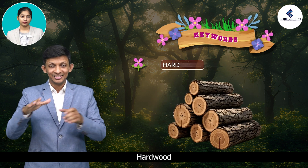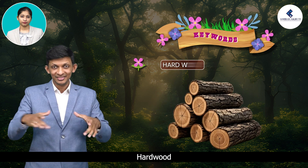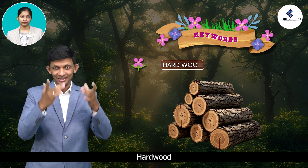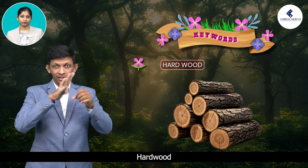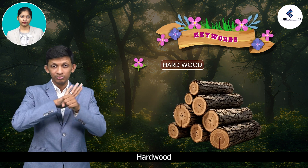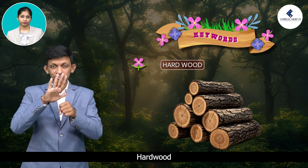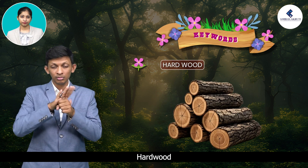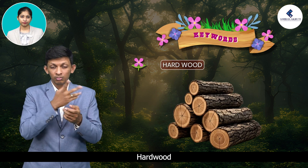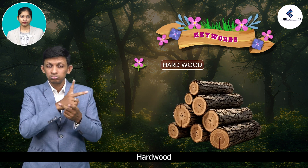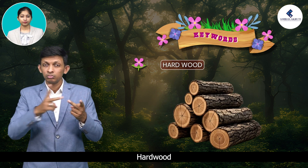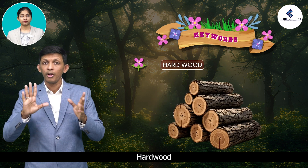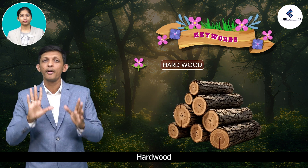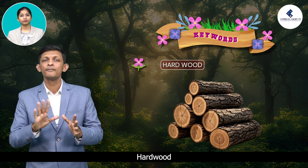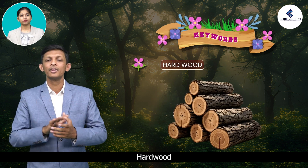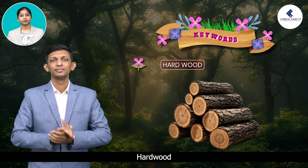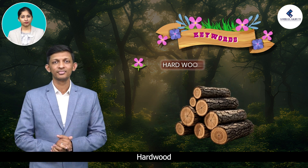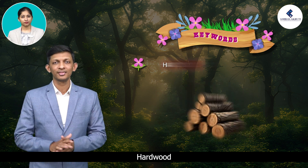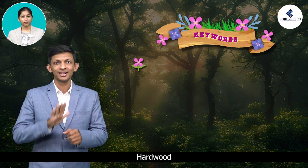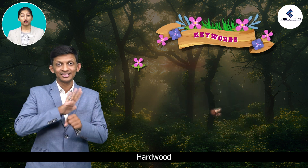hardwood,